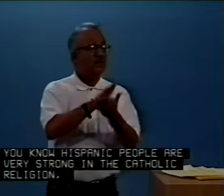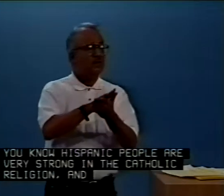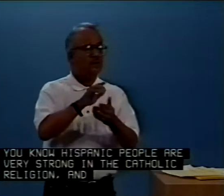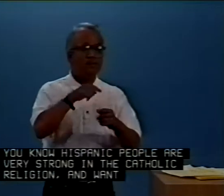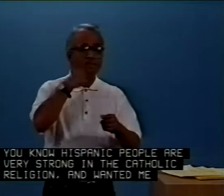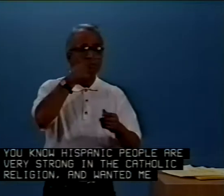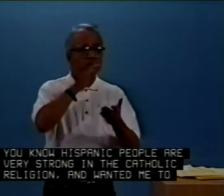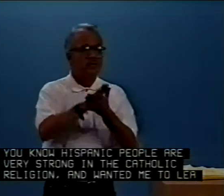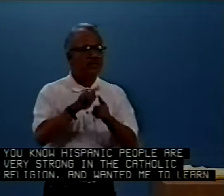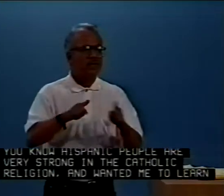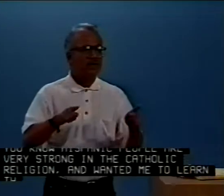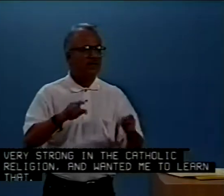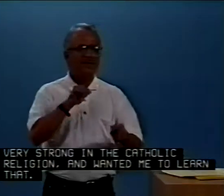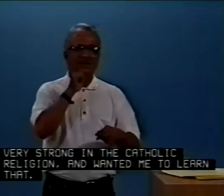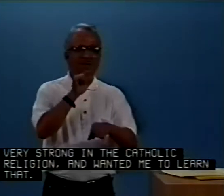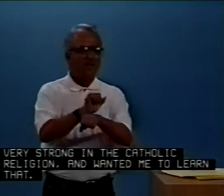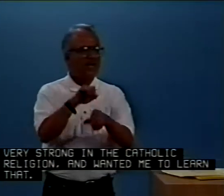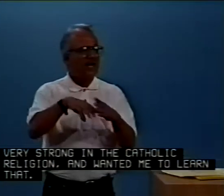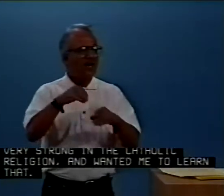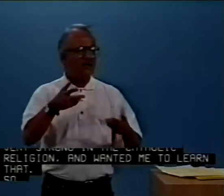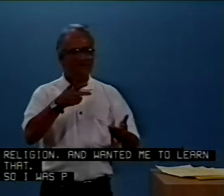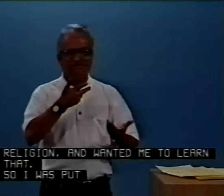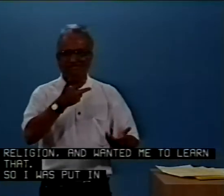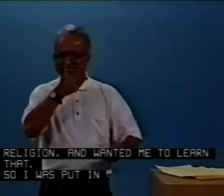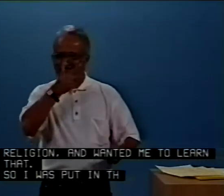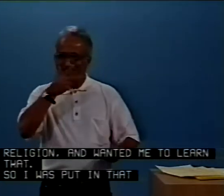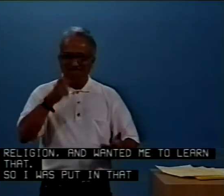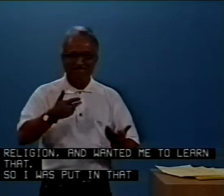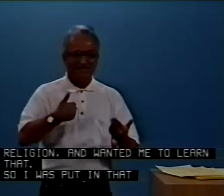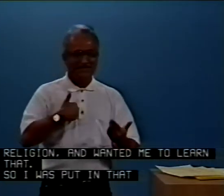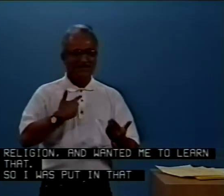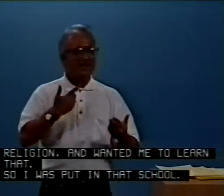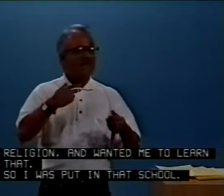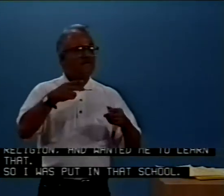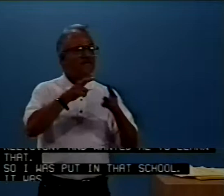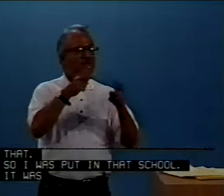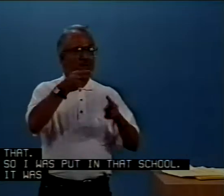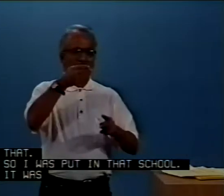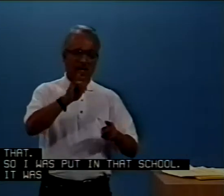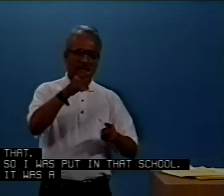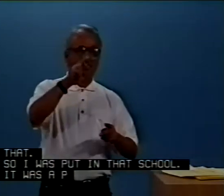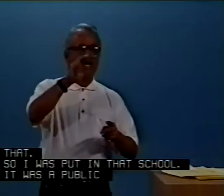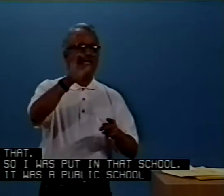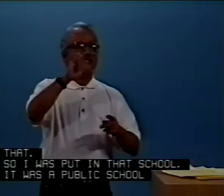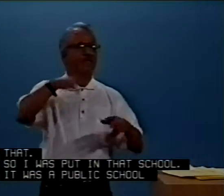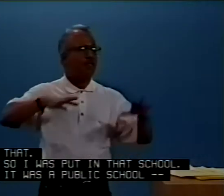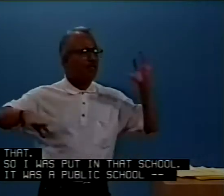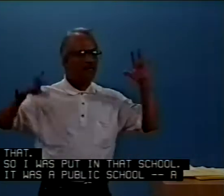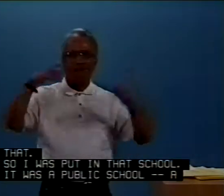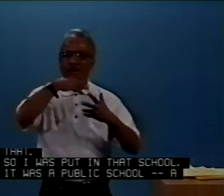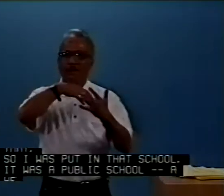So I was put in that school. It was a public school, a hearing school. I didn't do well. I was quite